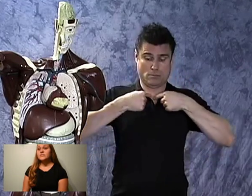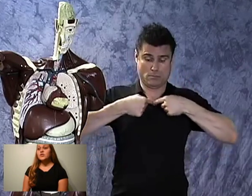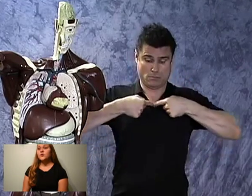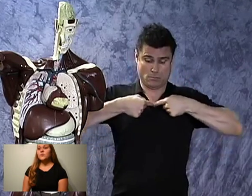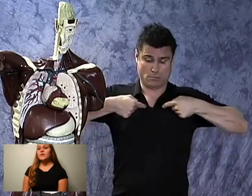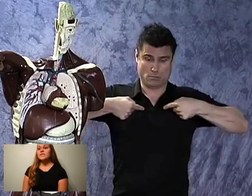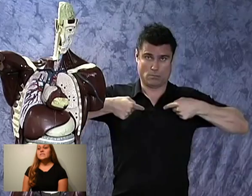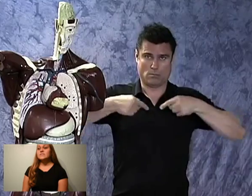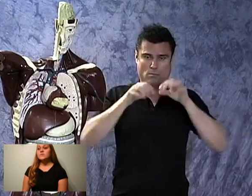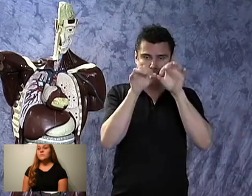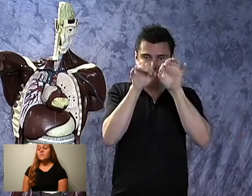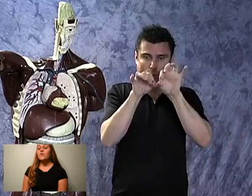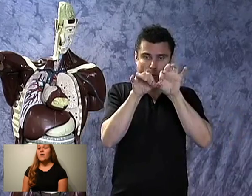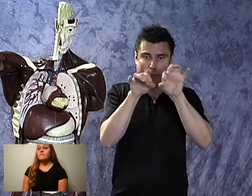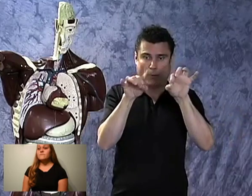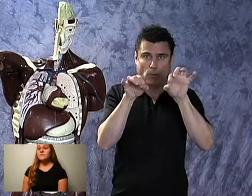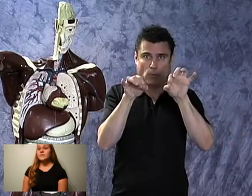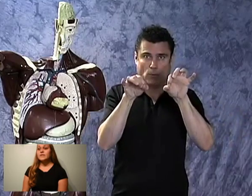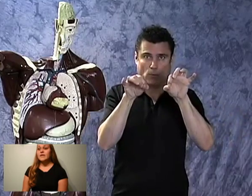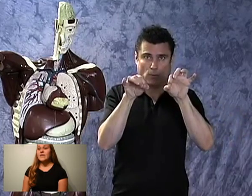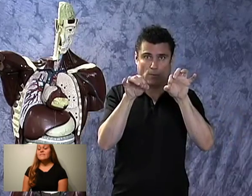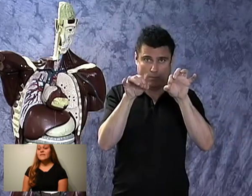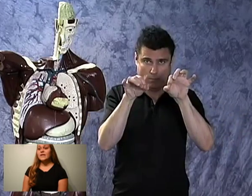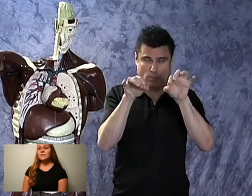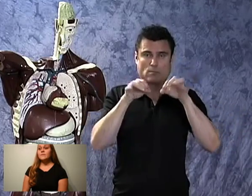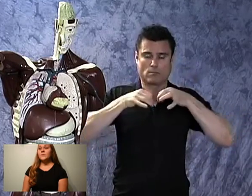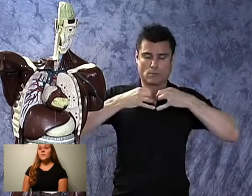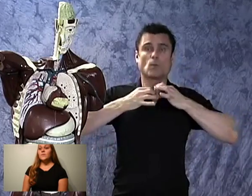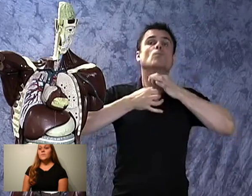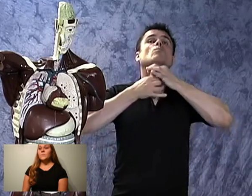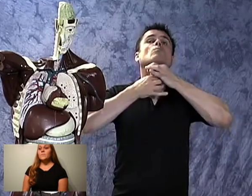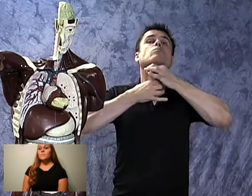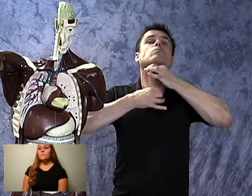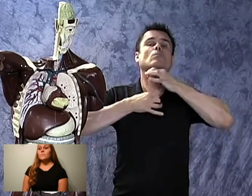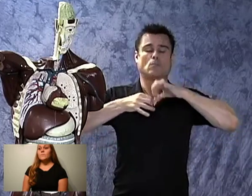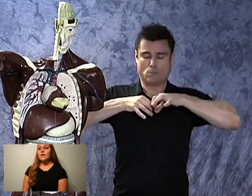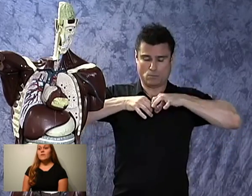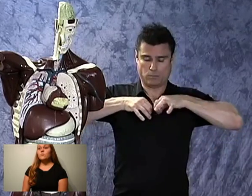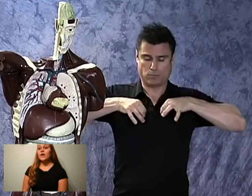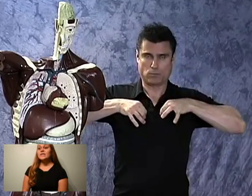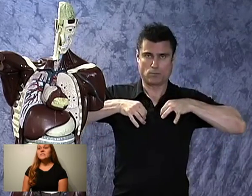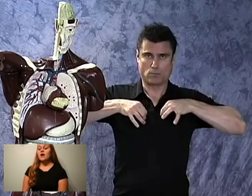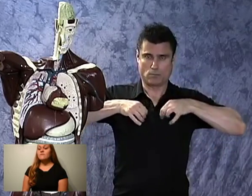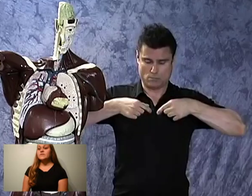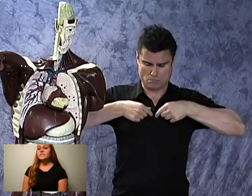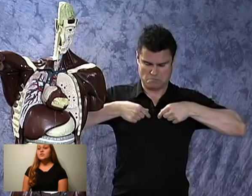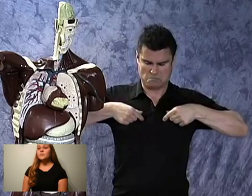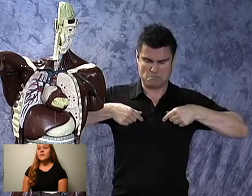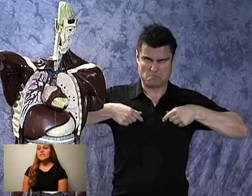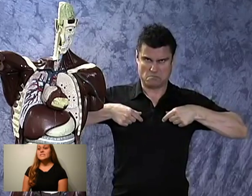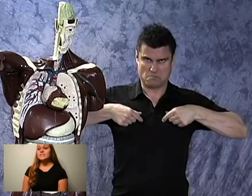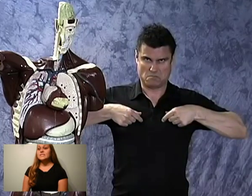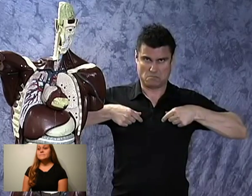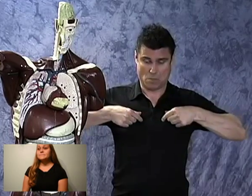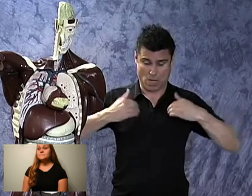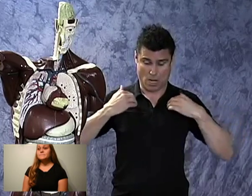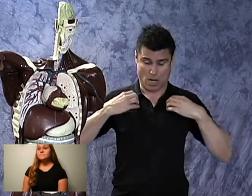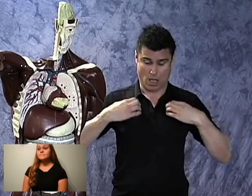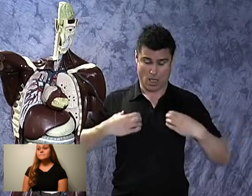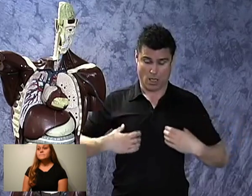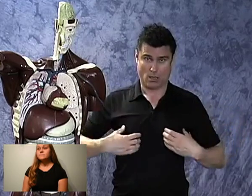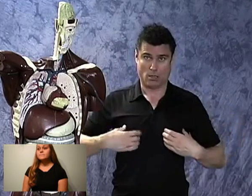and that tube is rough, and then it breaks off into two pieces.